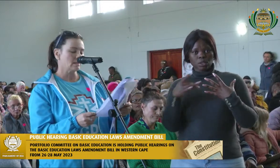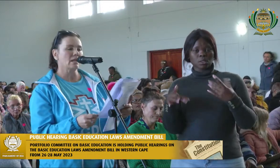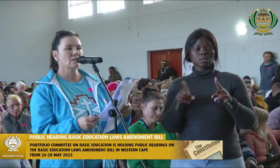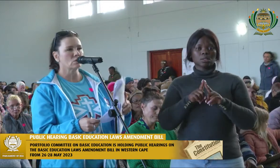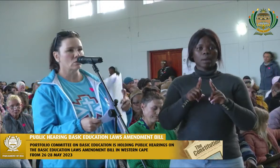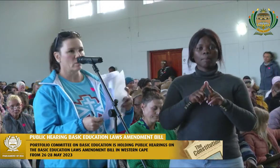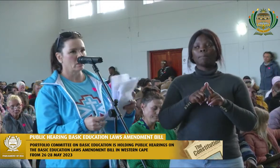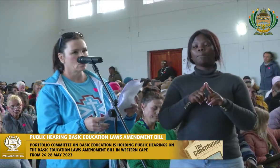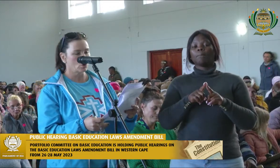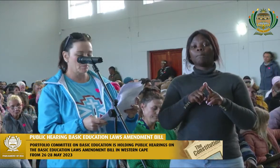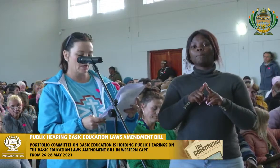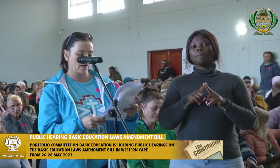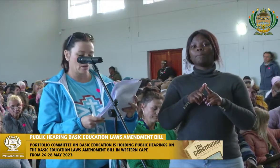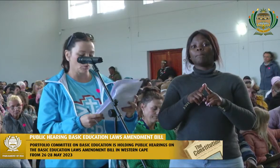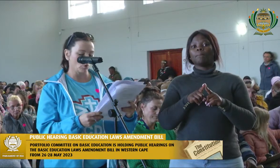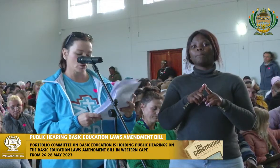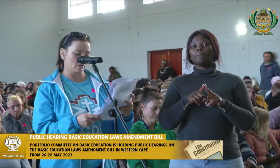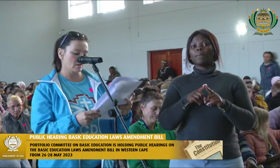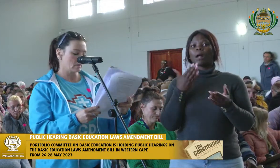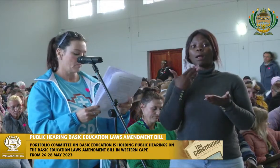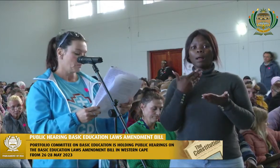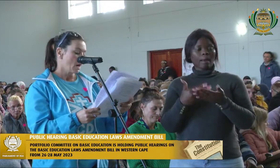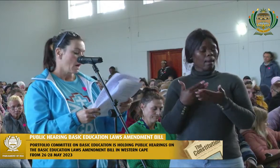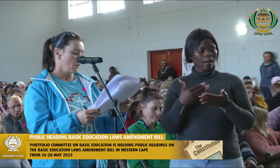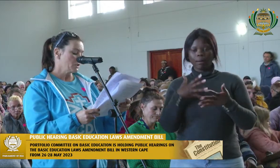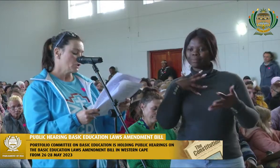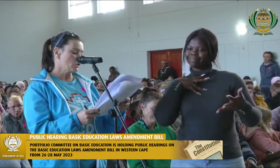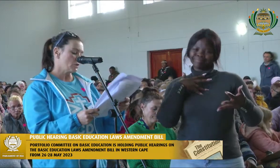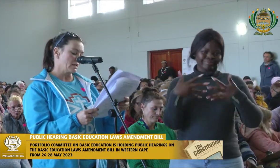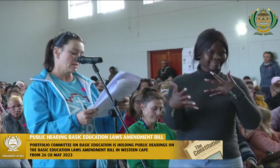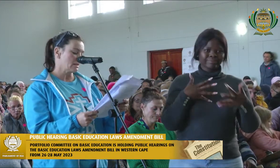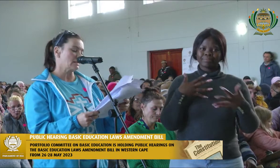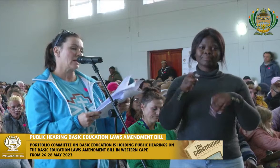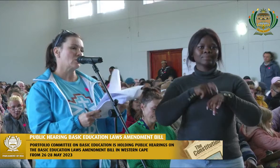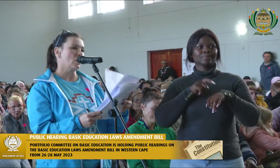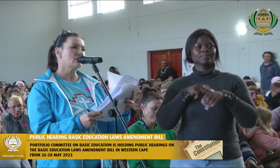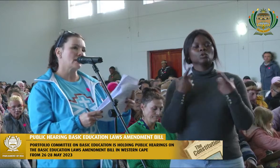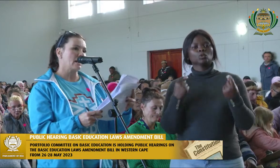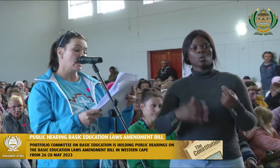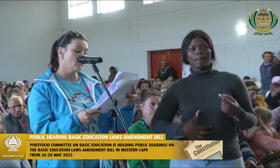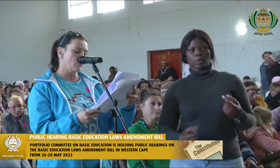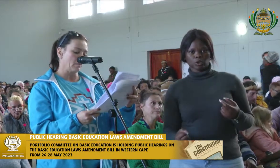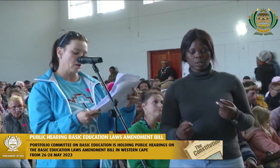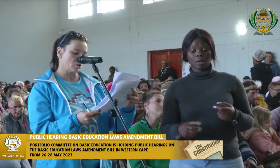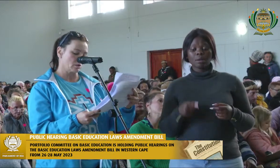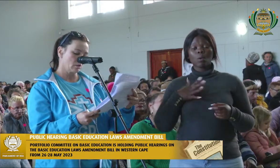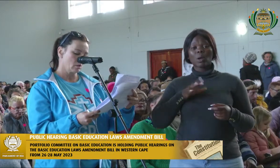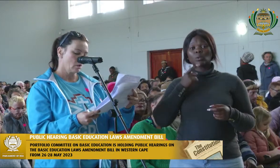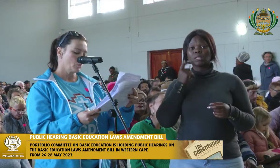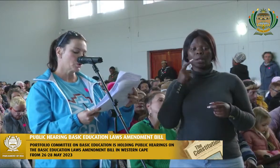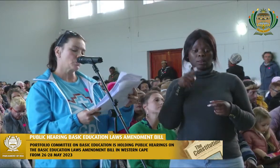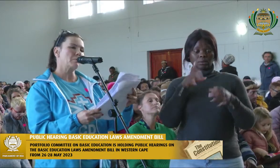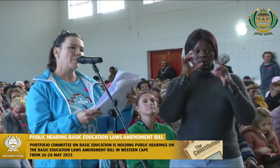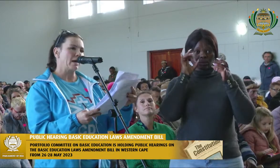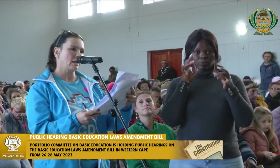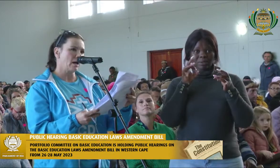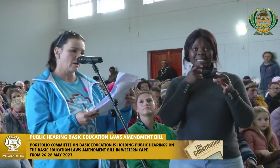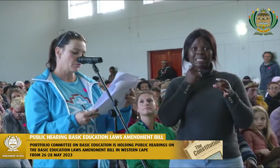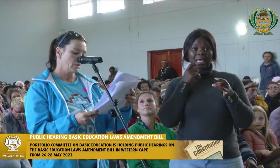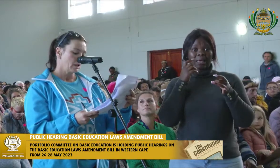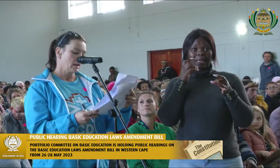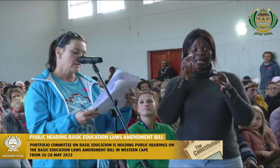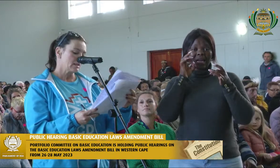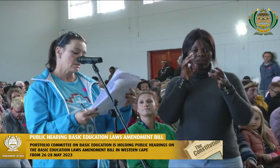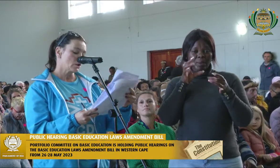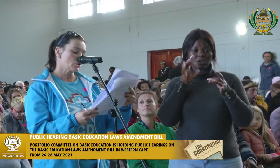or as necessary to obtain abortions. I want to stress this does not say information, which would be bad